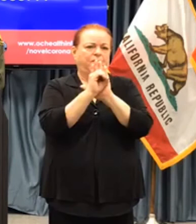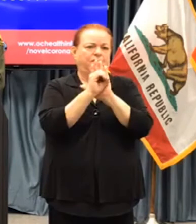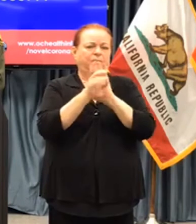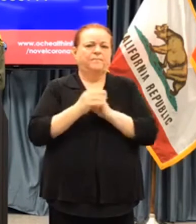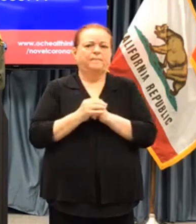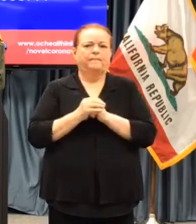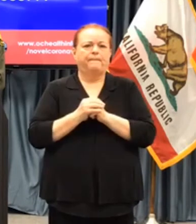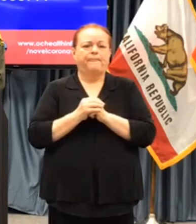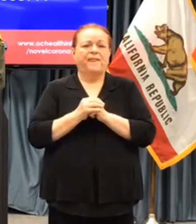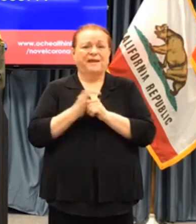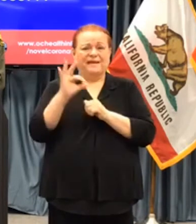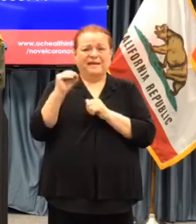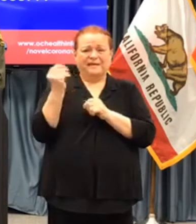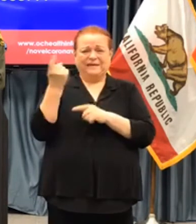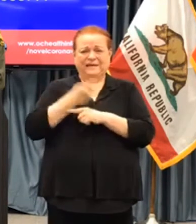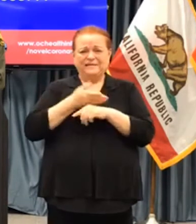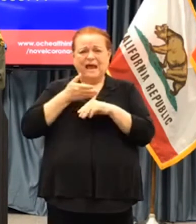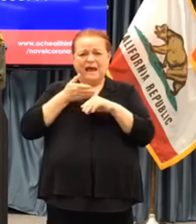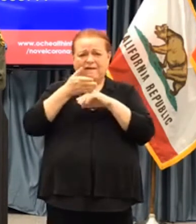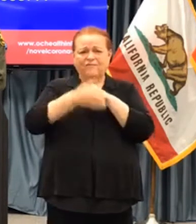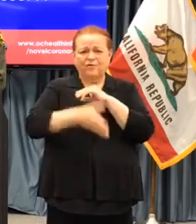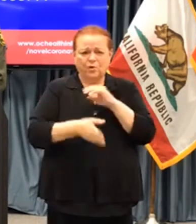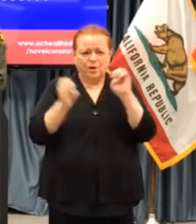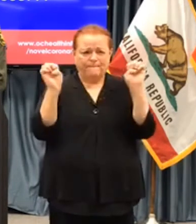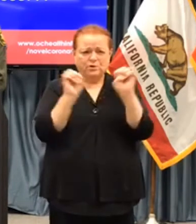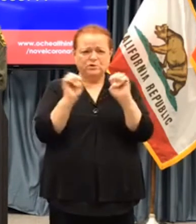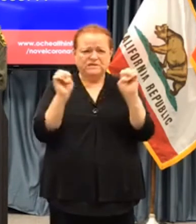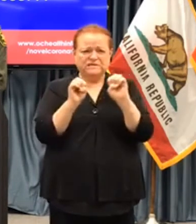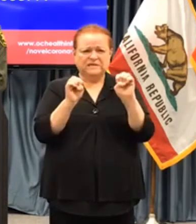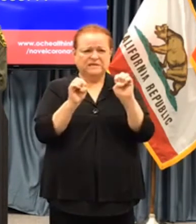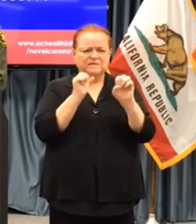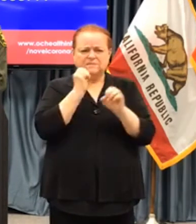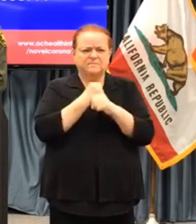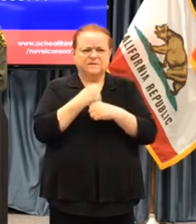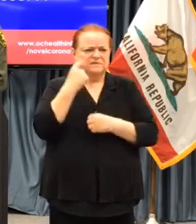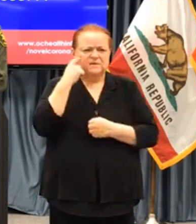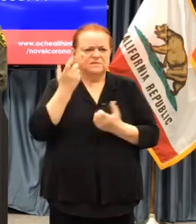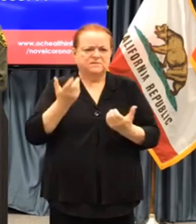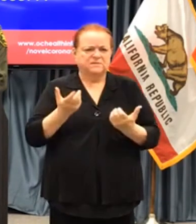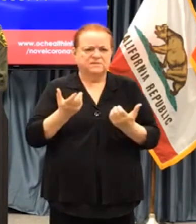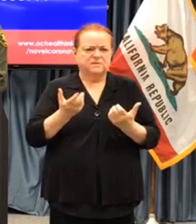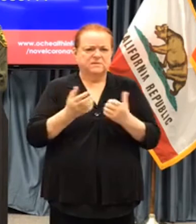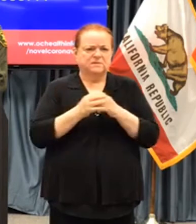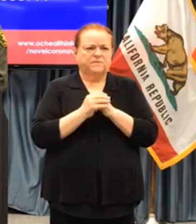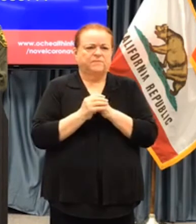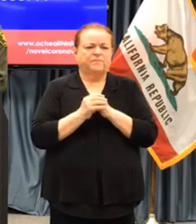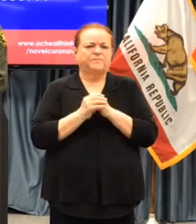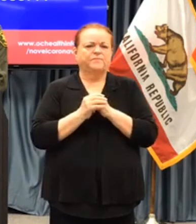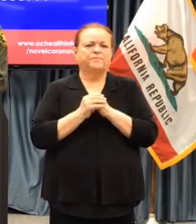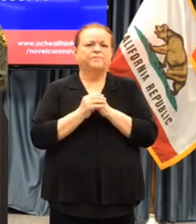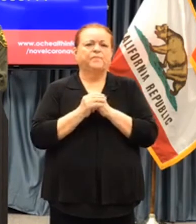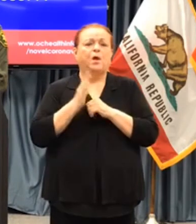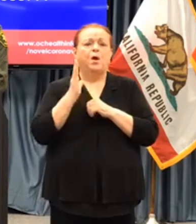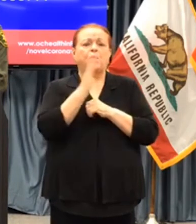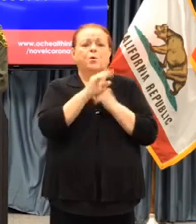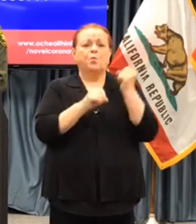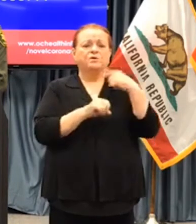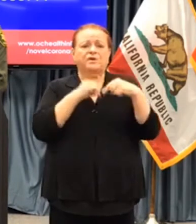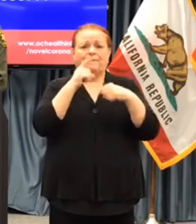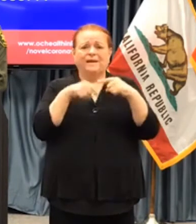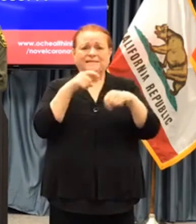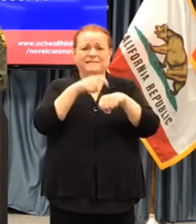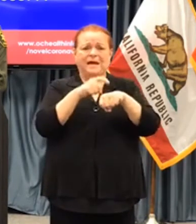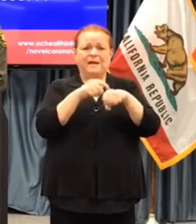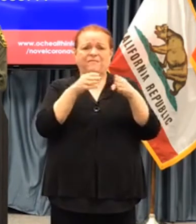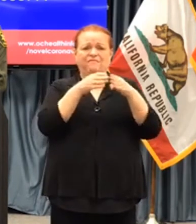after the emergency has been mitigated. And Tony, for your peer who asked a question earlier on the time frame, the time frame in that